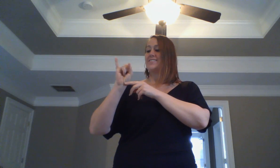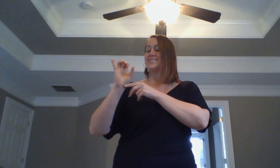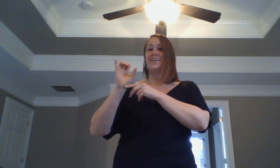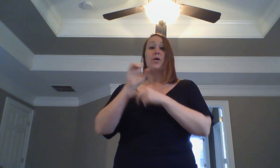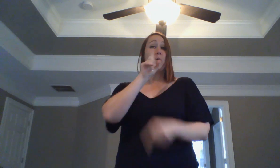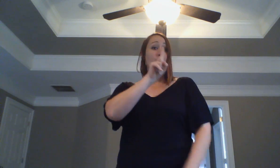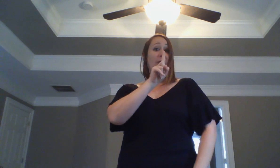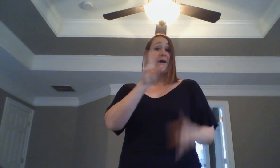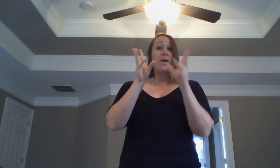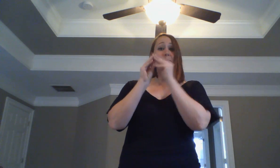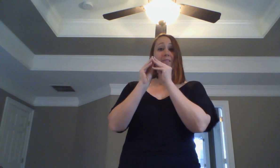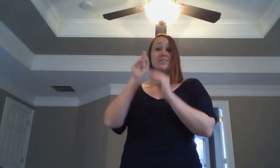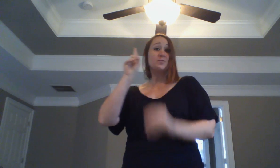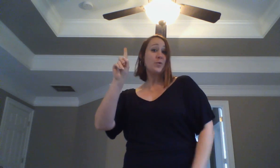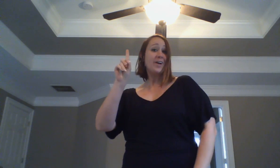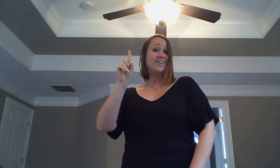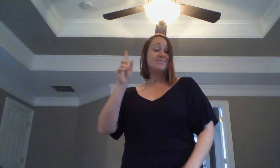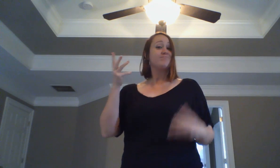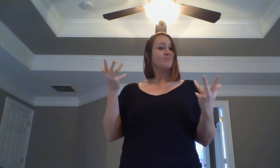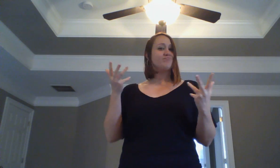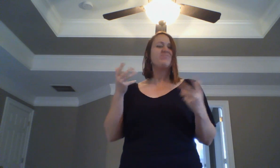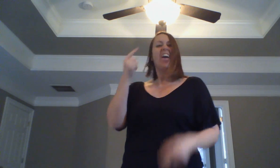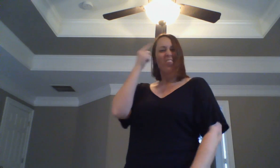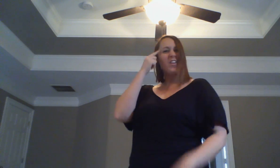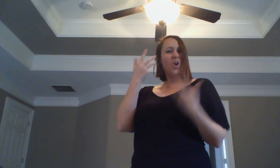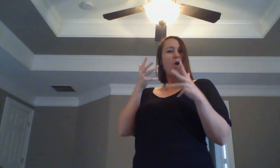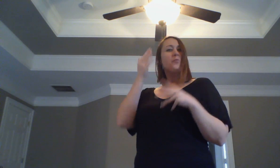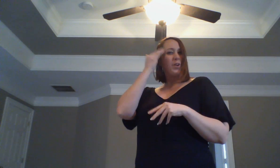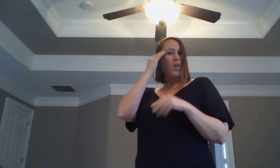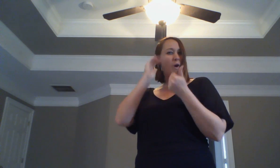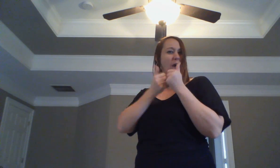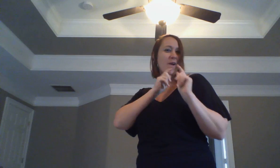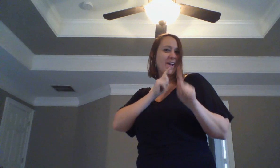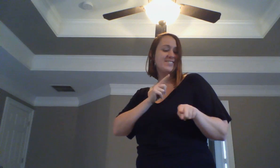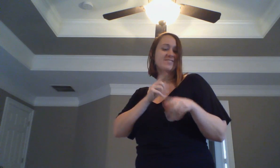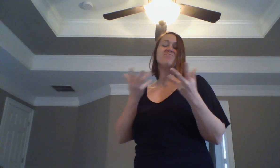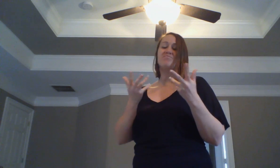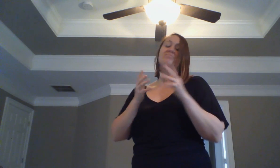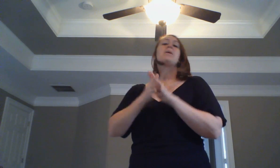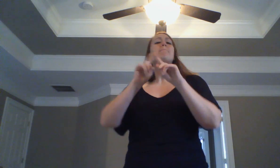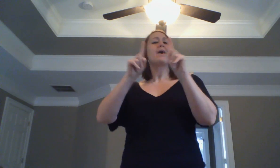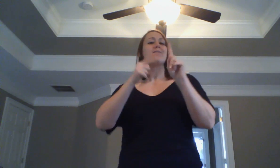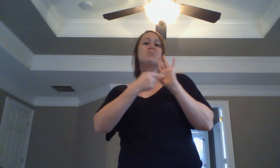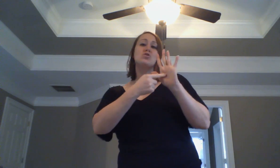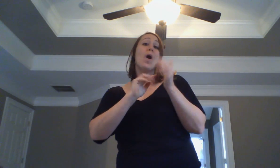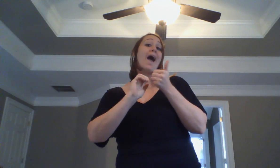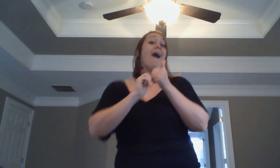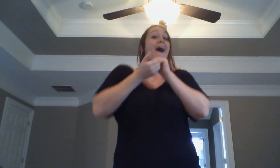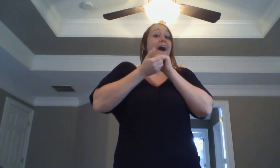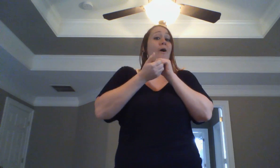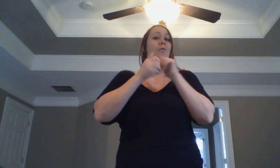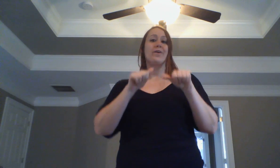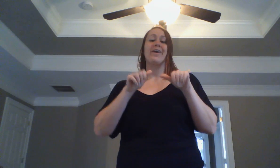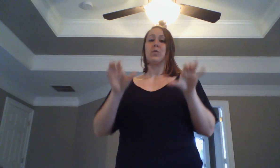And I think you already know how to do this, but I'll kind of show you a way of doing it in case you don't have this memorized or